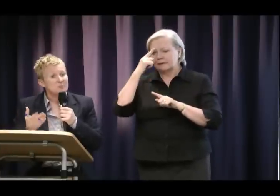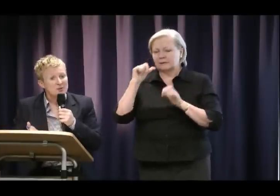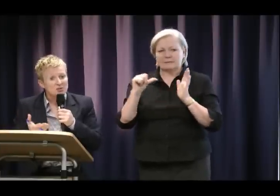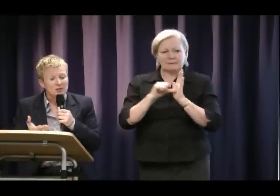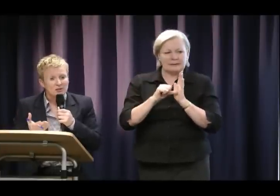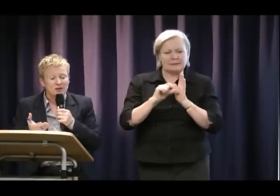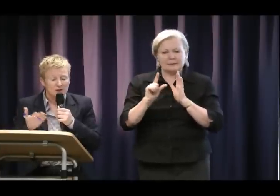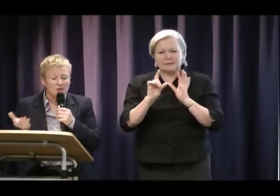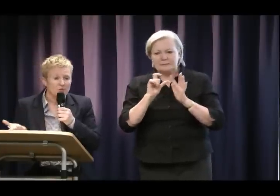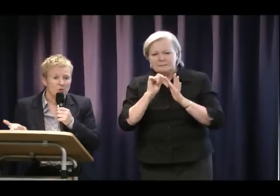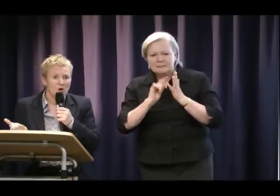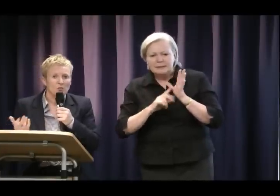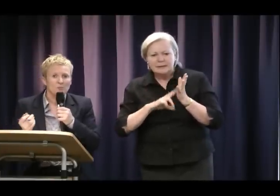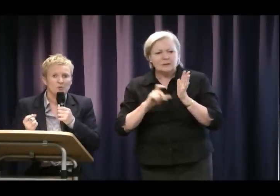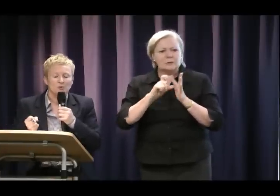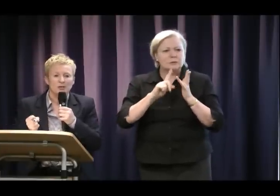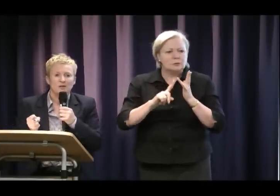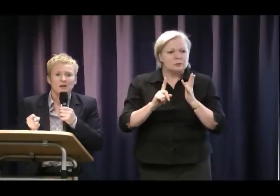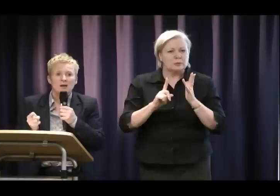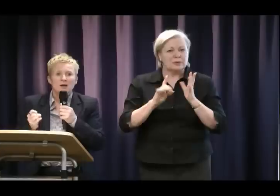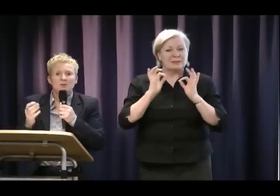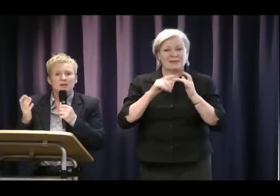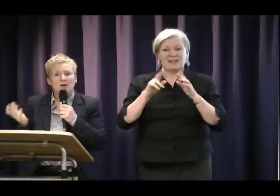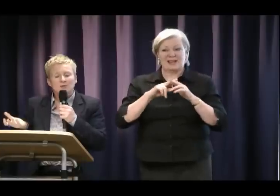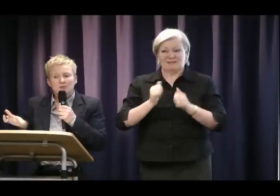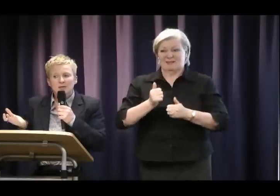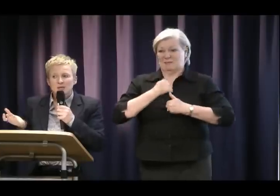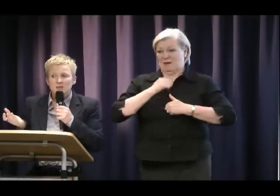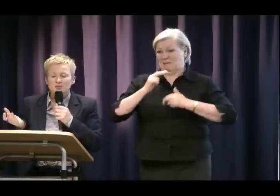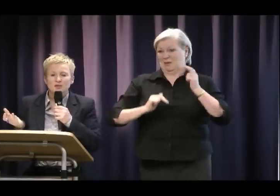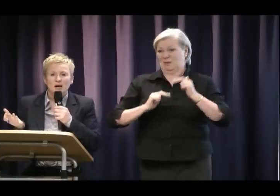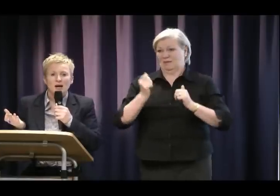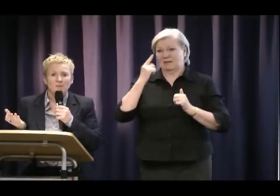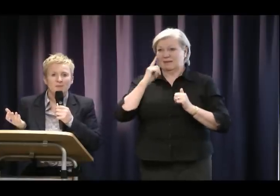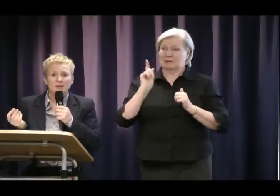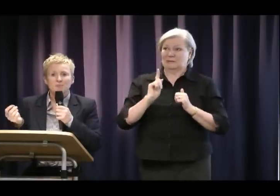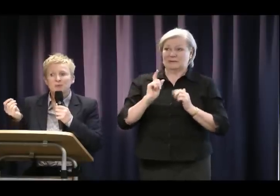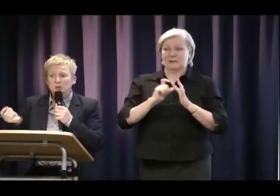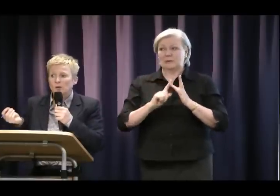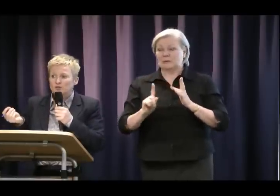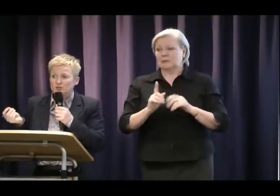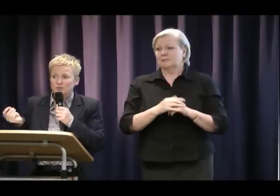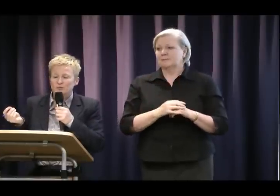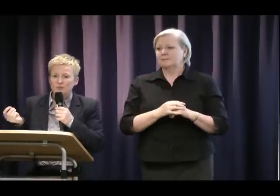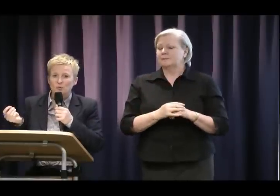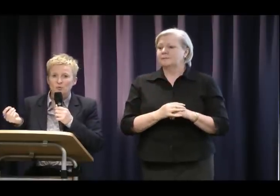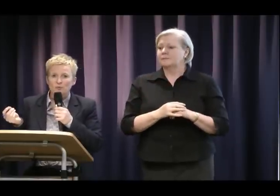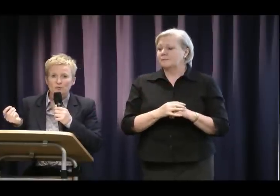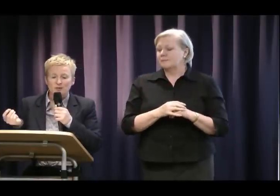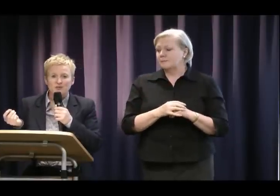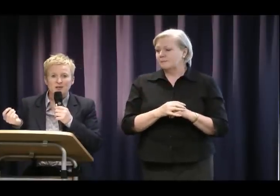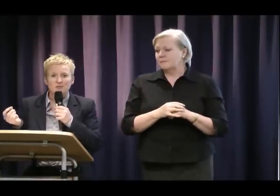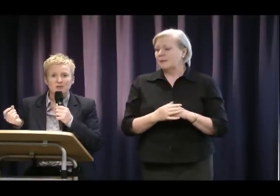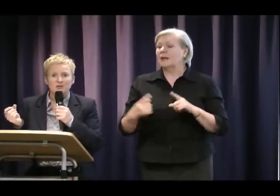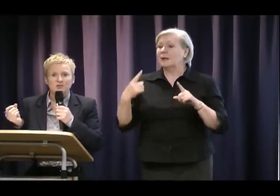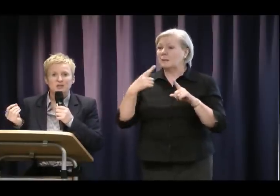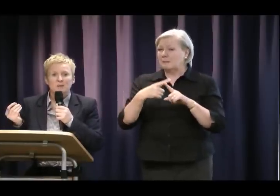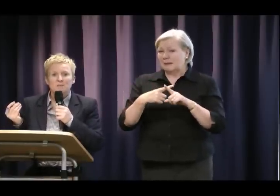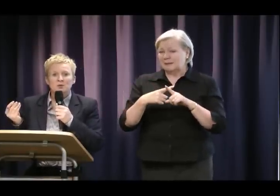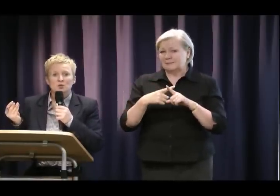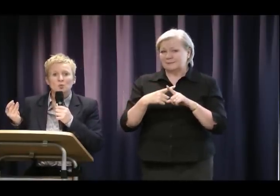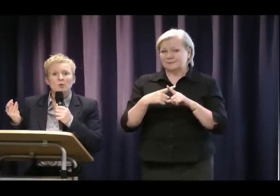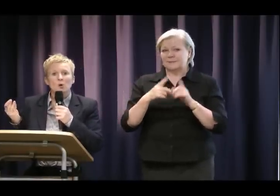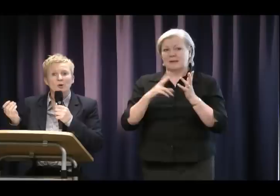building, especially if you own the building. The other thing is, there's a big question for VicDef